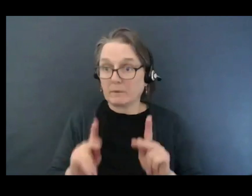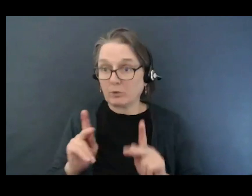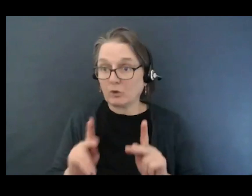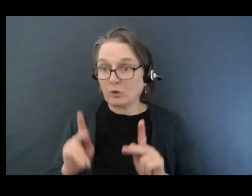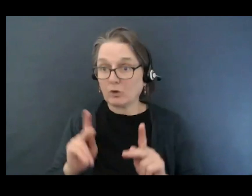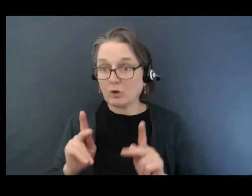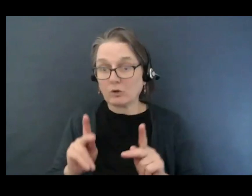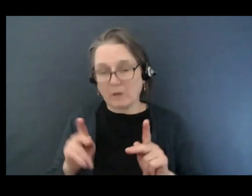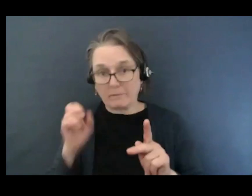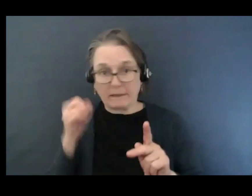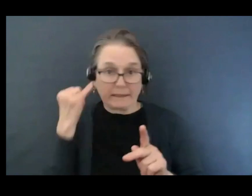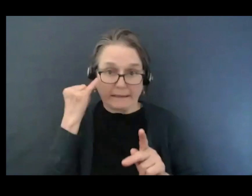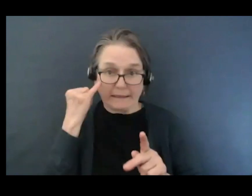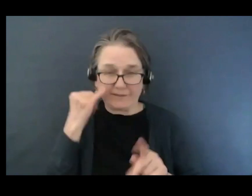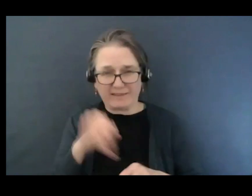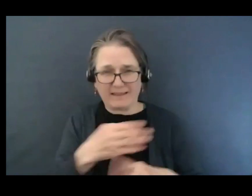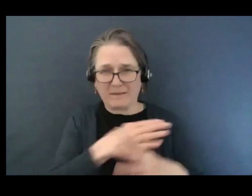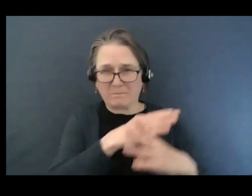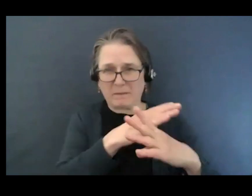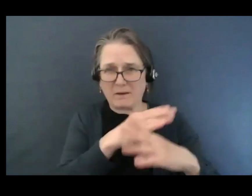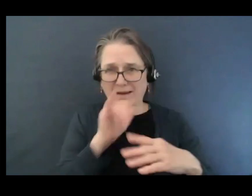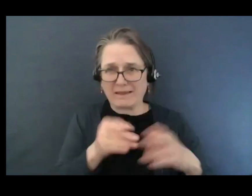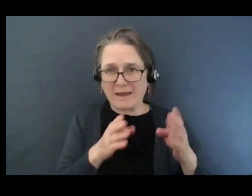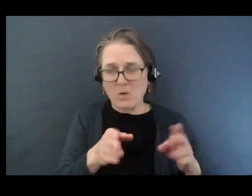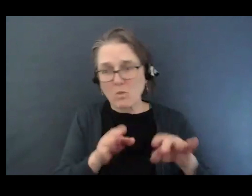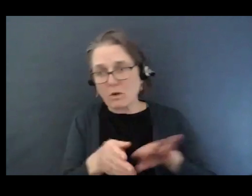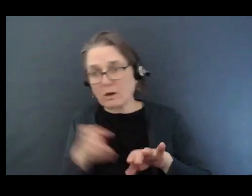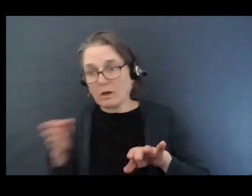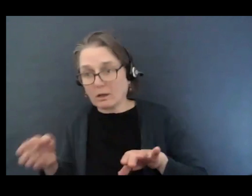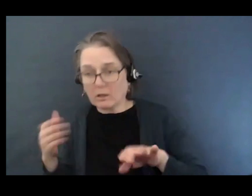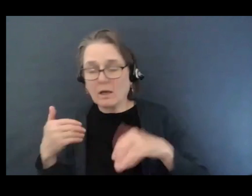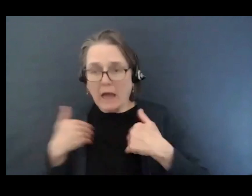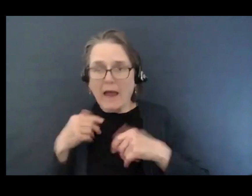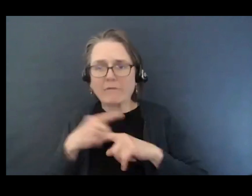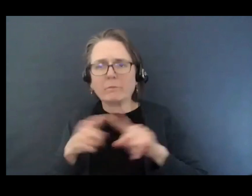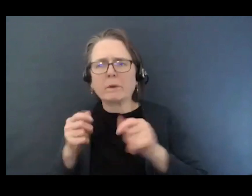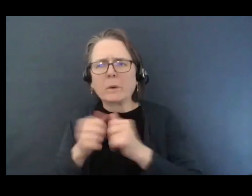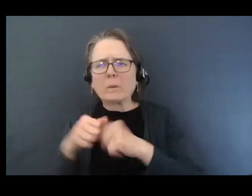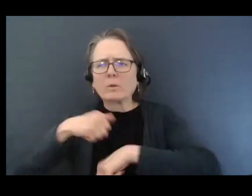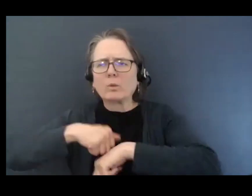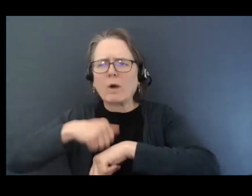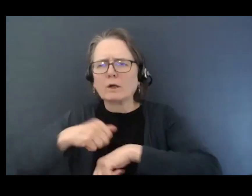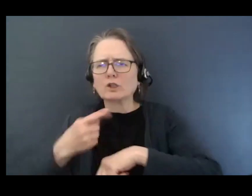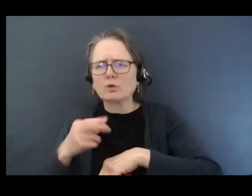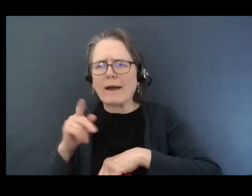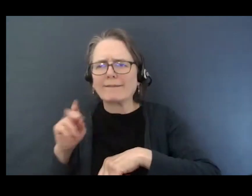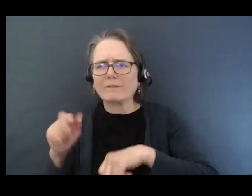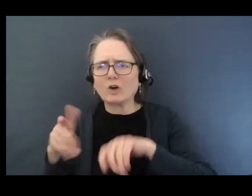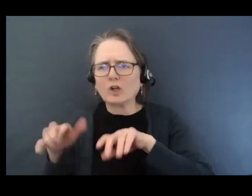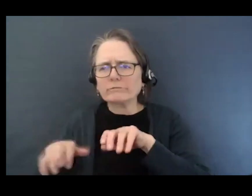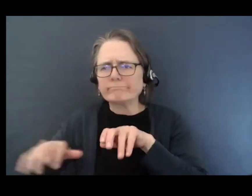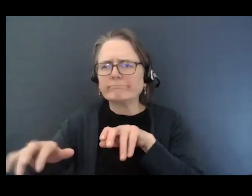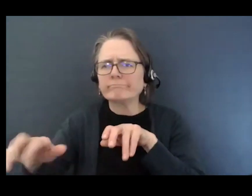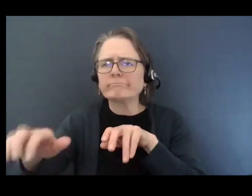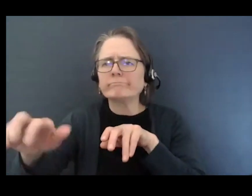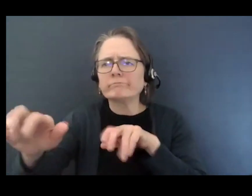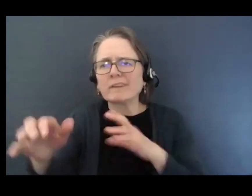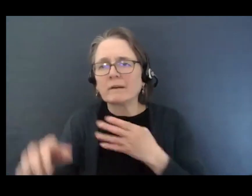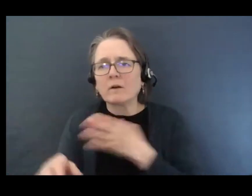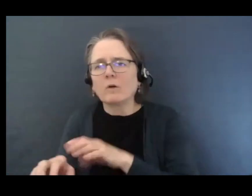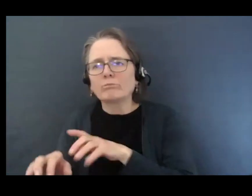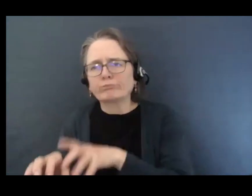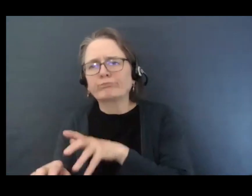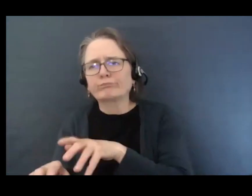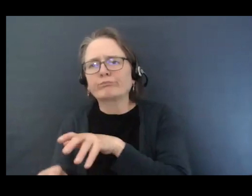And of course, there's lots of other things we're missing as well. People, you know, people prefer to spend time sitting on a bus than